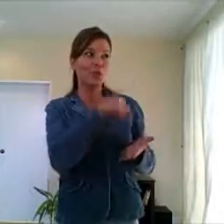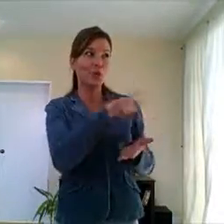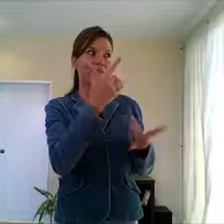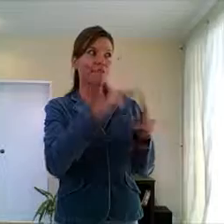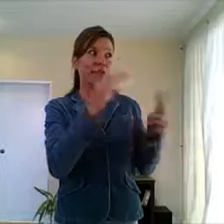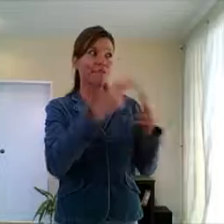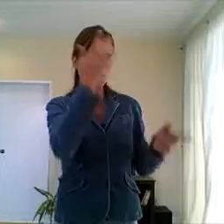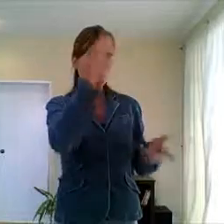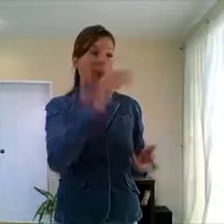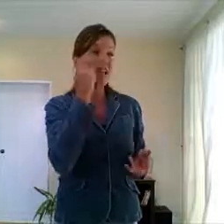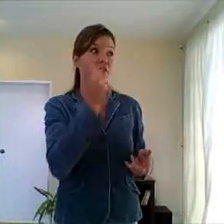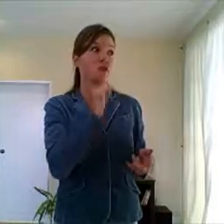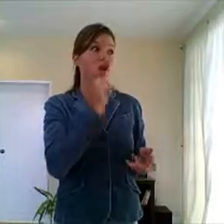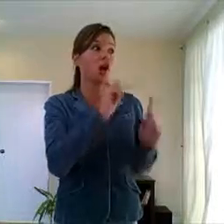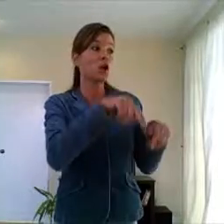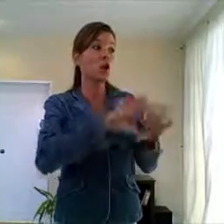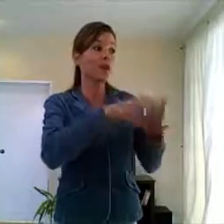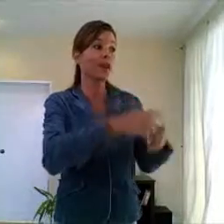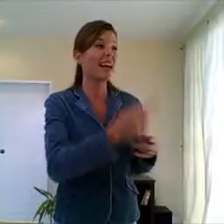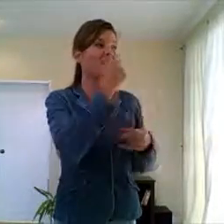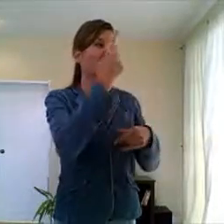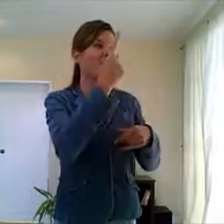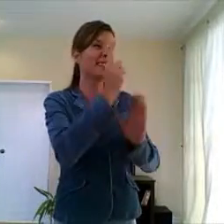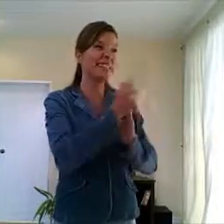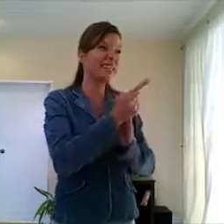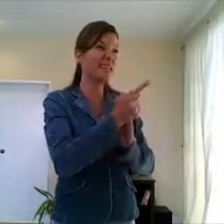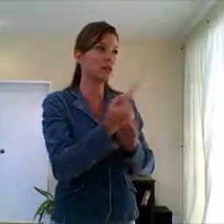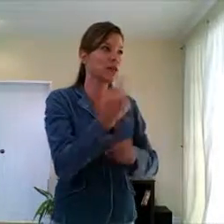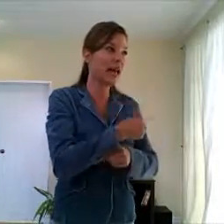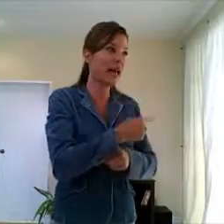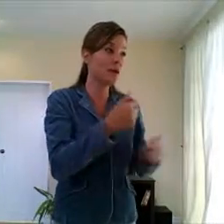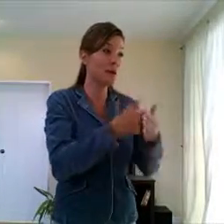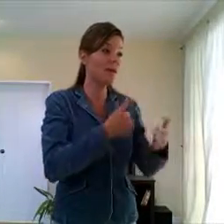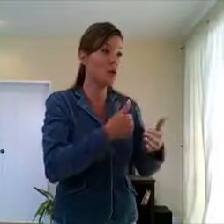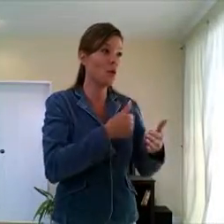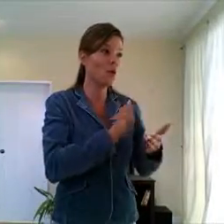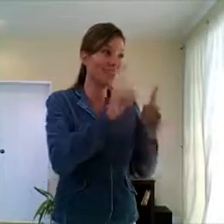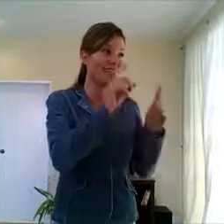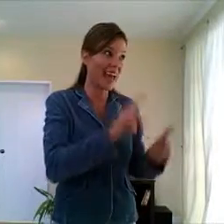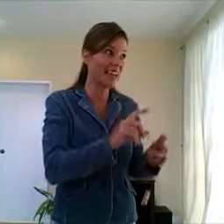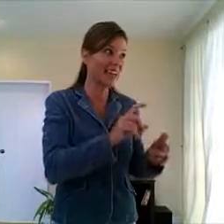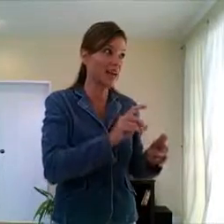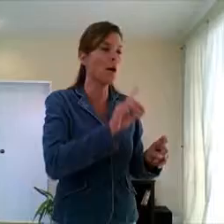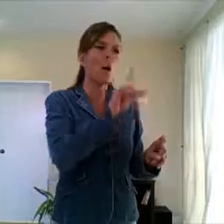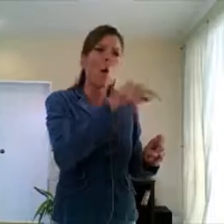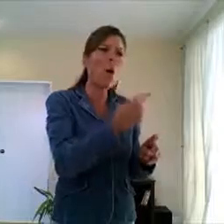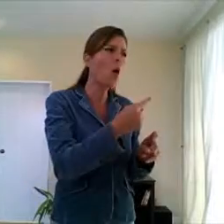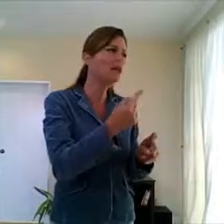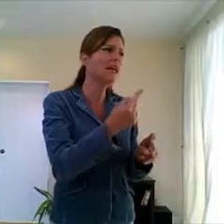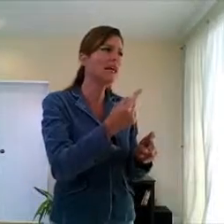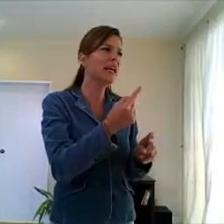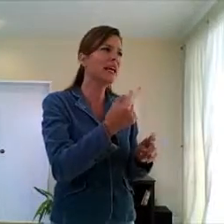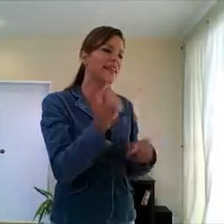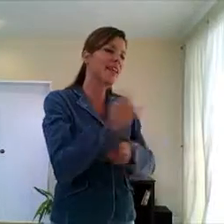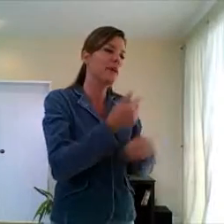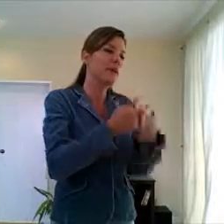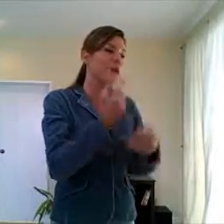had not gone to class a single day before the day before the test, and you went that day and you paid really close attention to